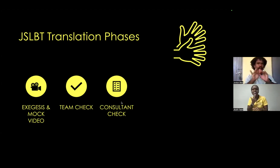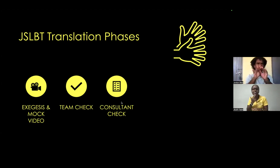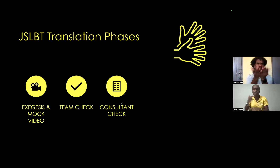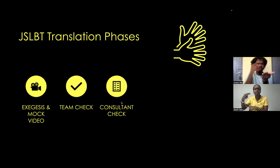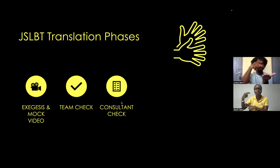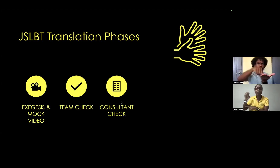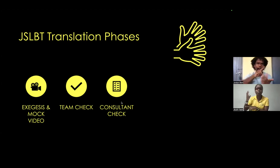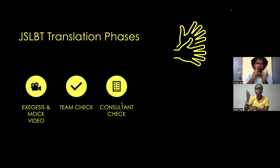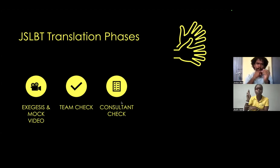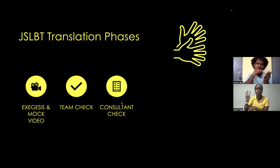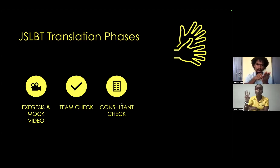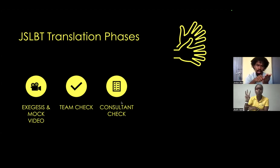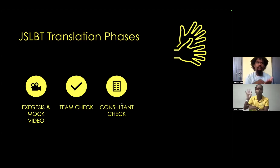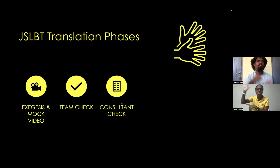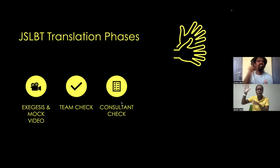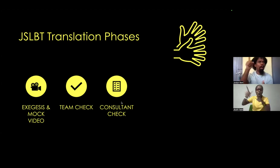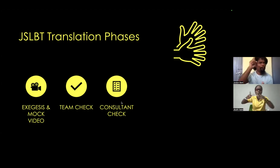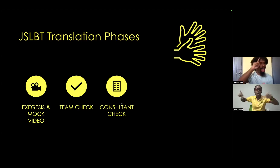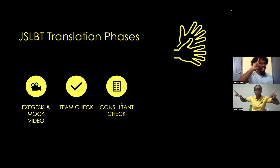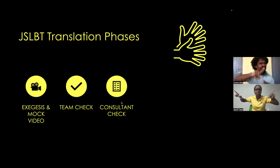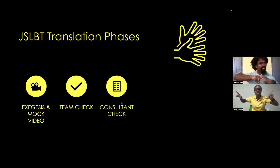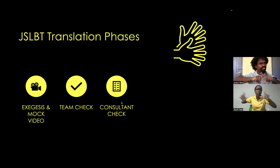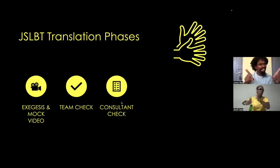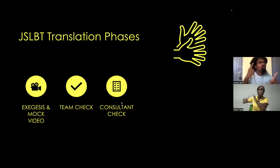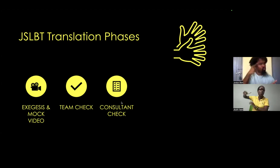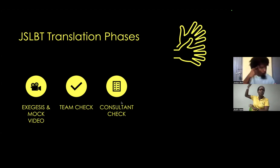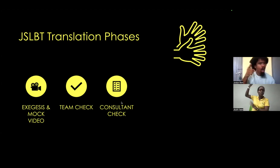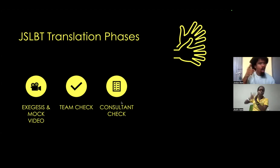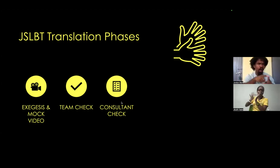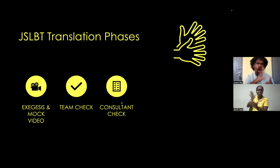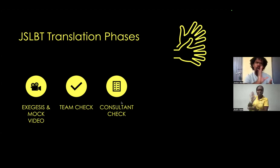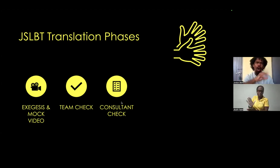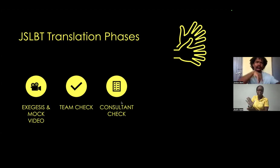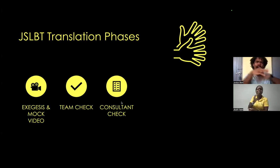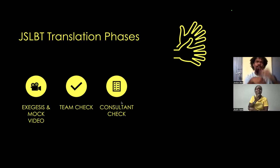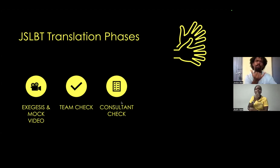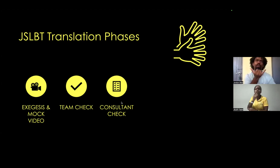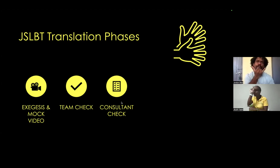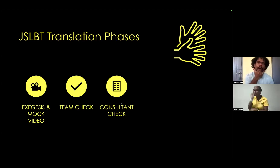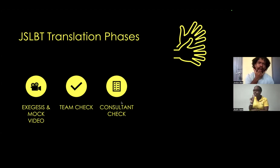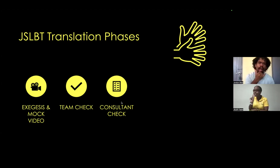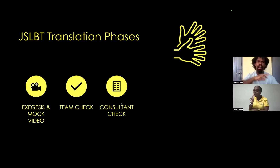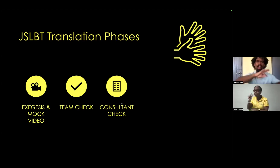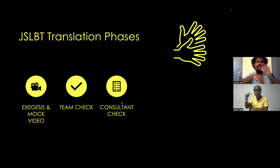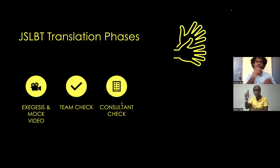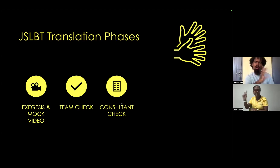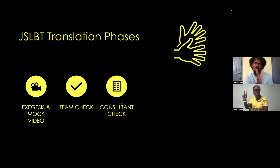to ensure that the concepts, the Hebrew language, the first biblical language, and the